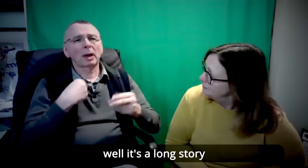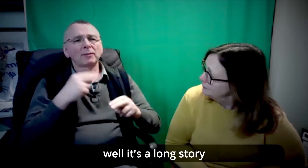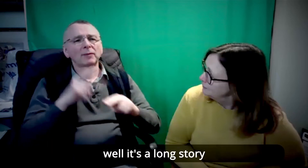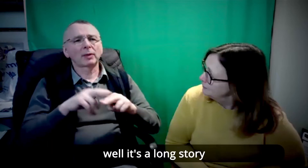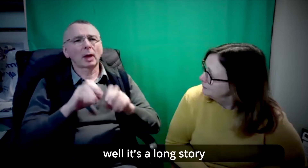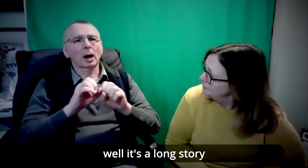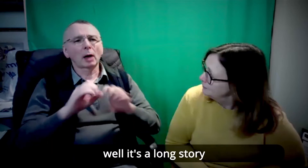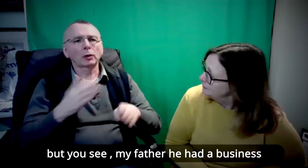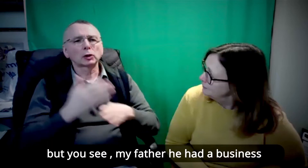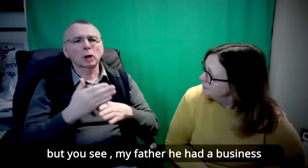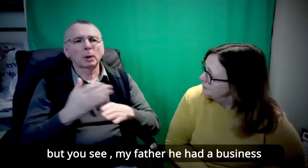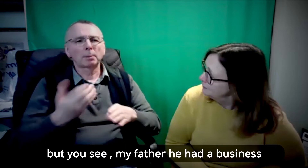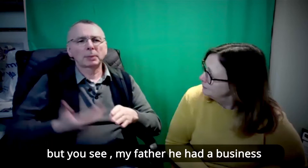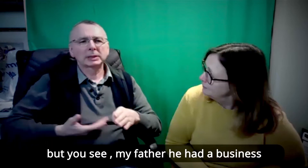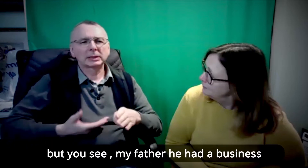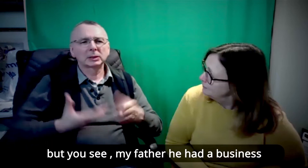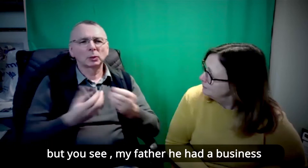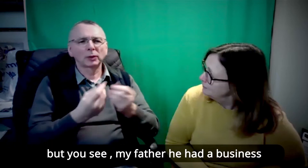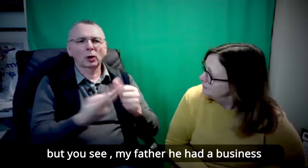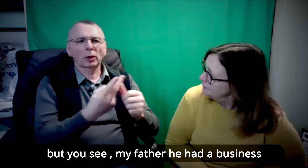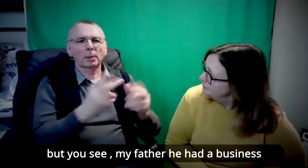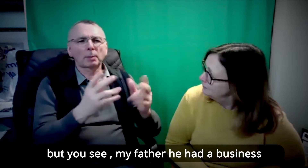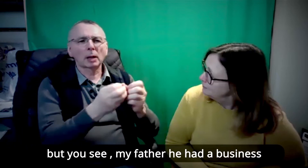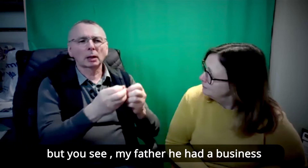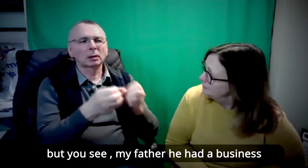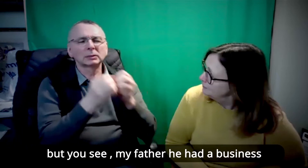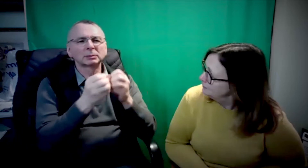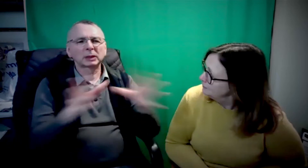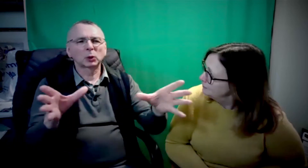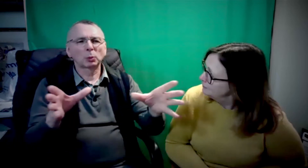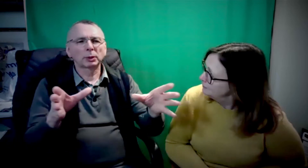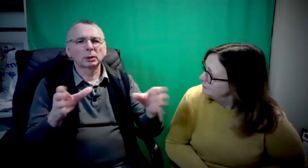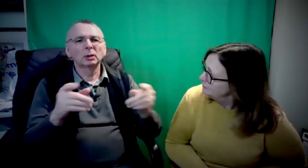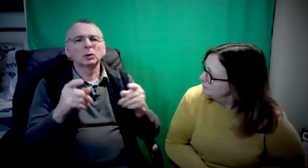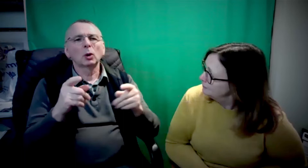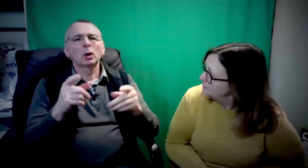well, it's a long story, but you see, my father, he had a business,